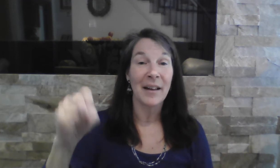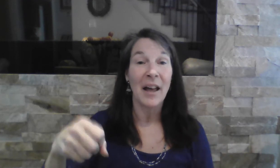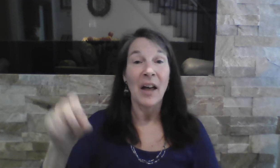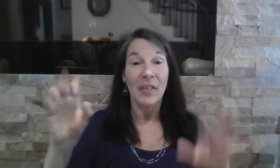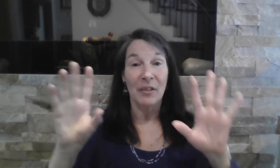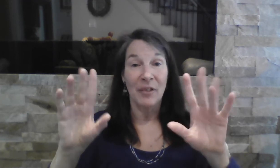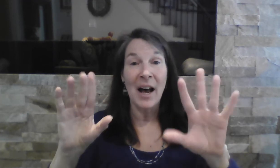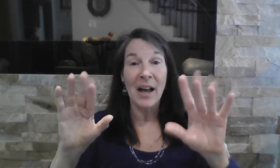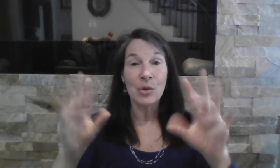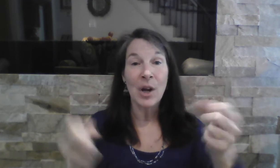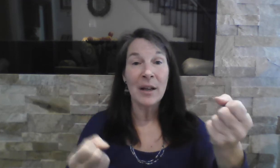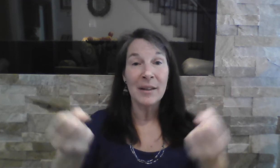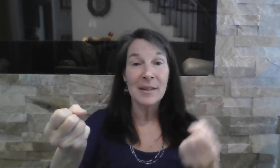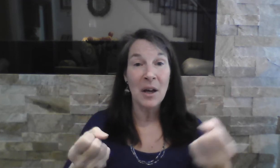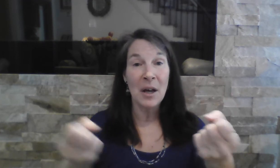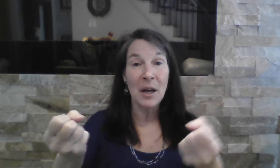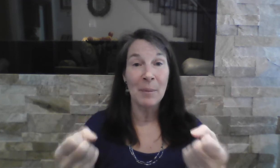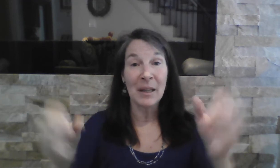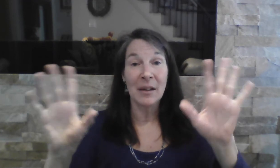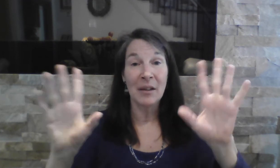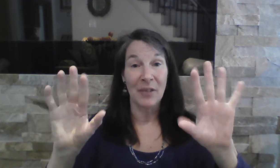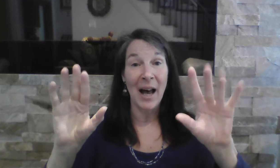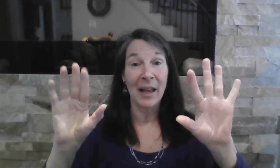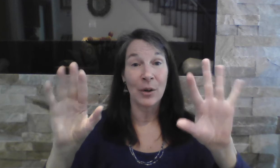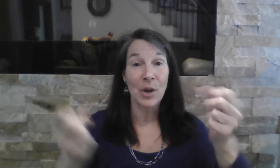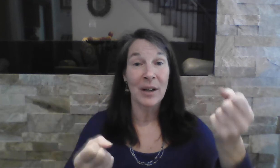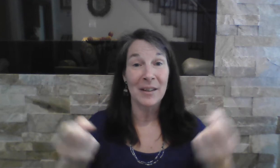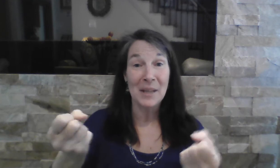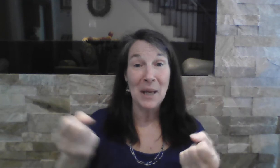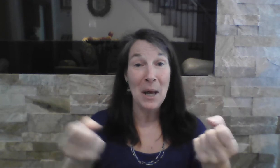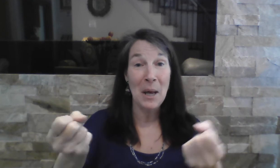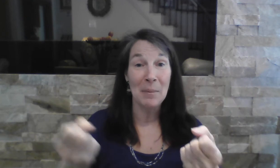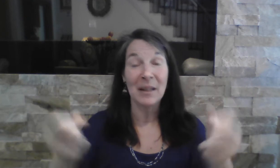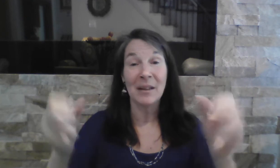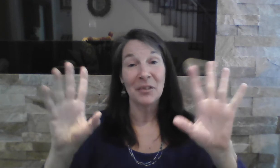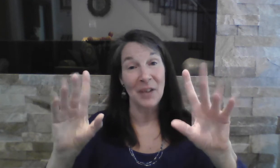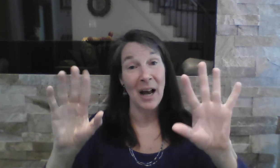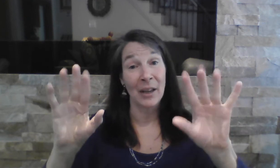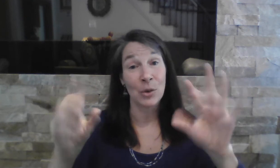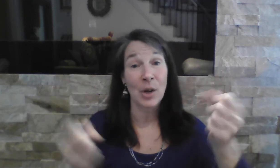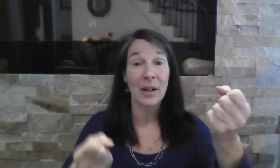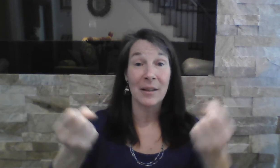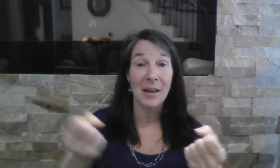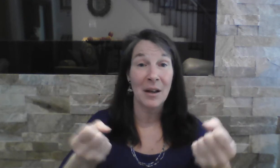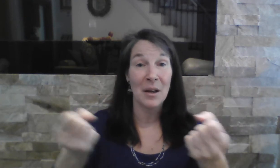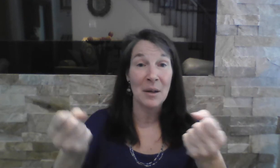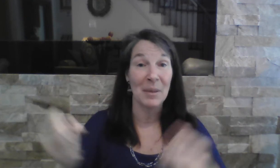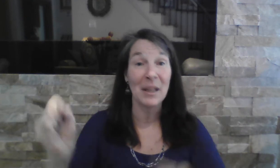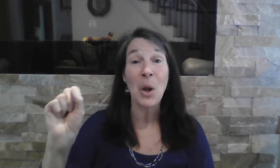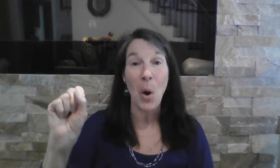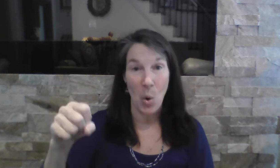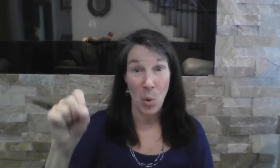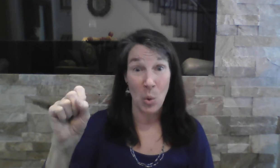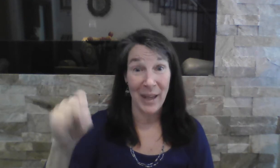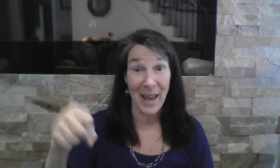The car is a coming. The car is a coming. Oh yeah.